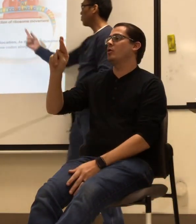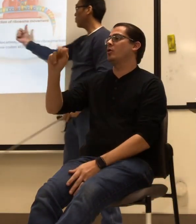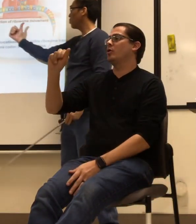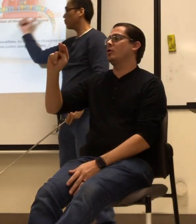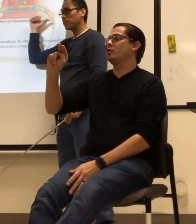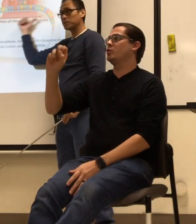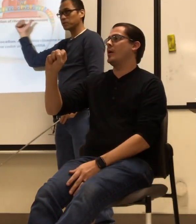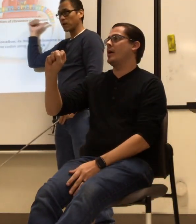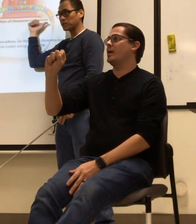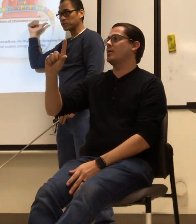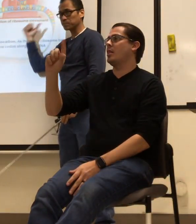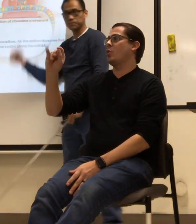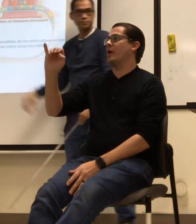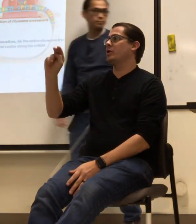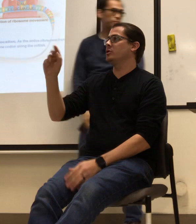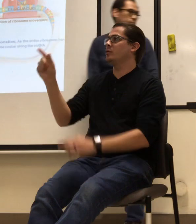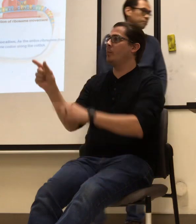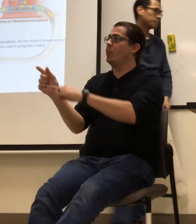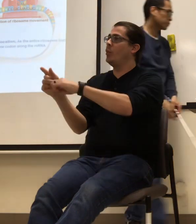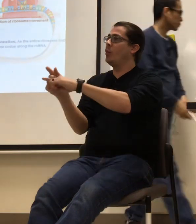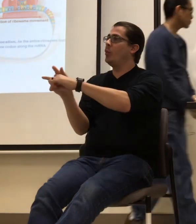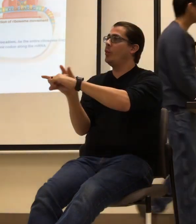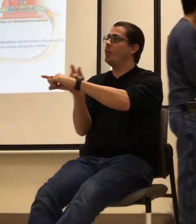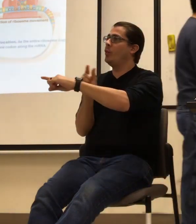You move in this direction.